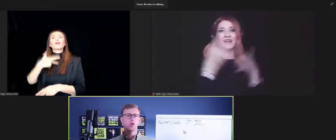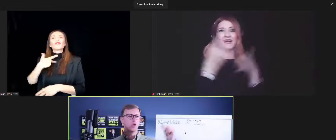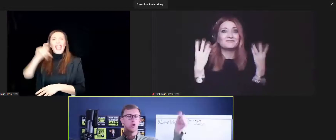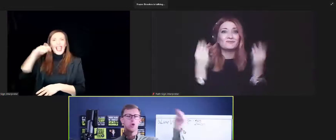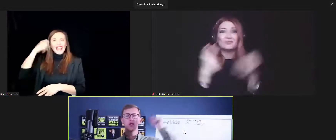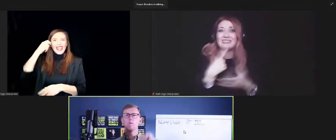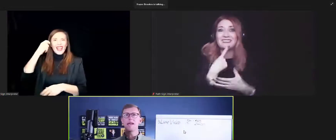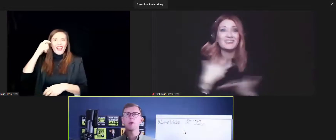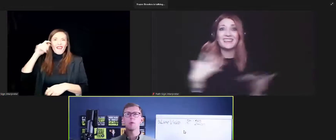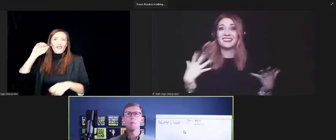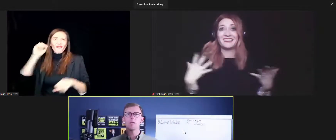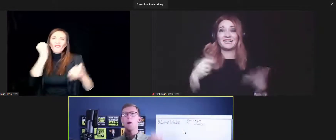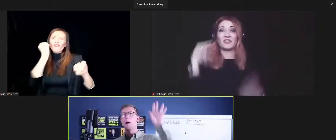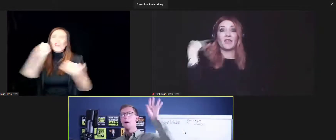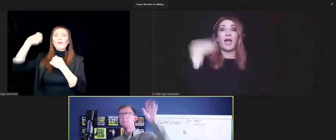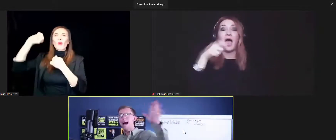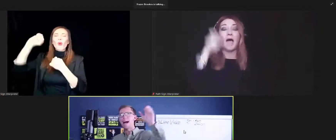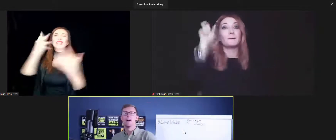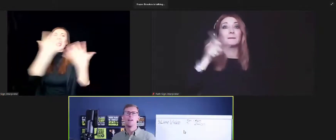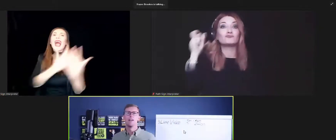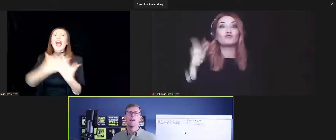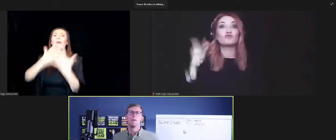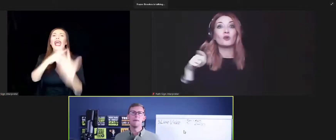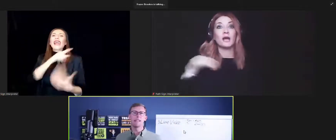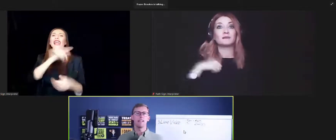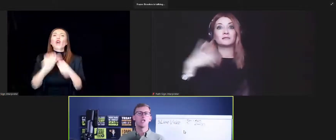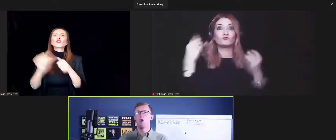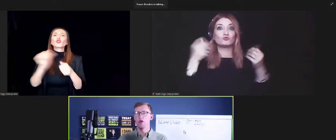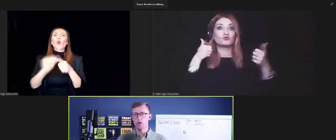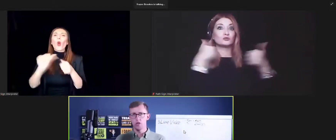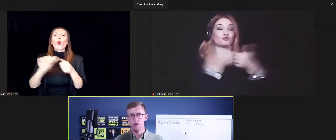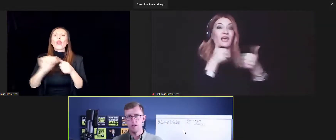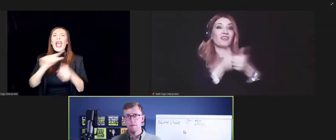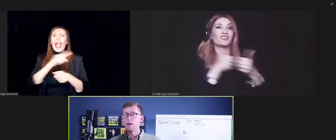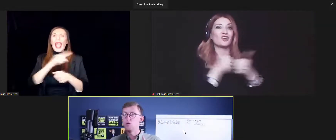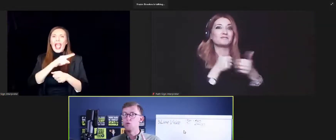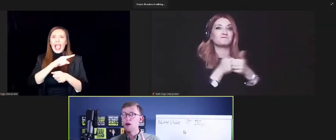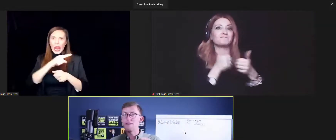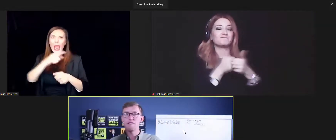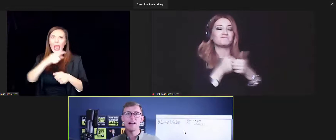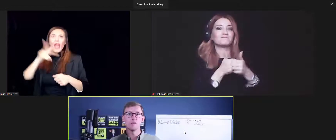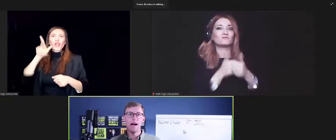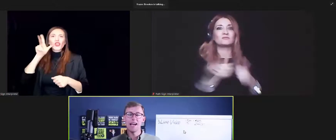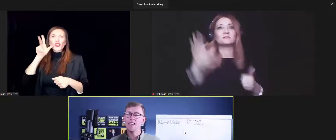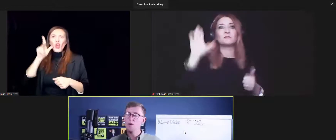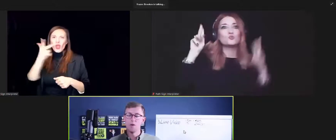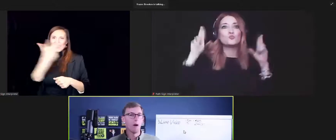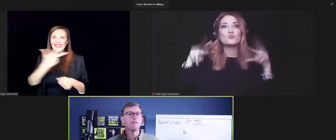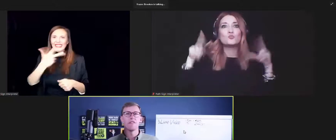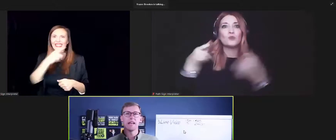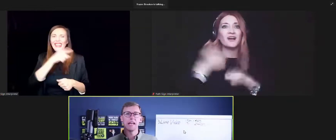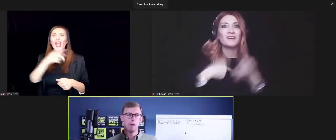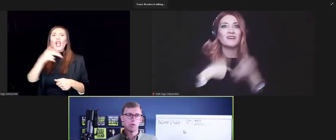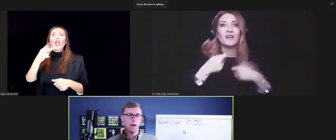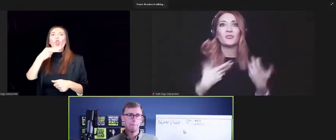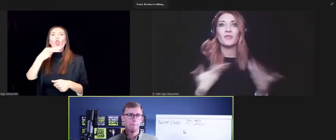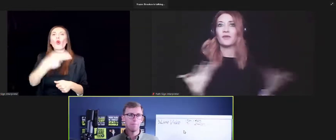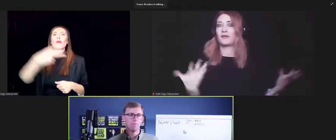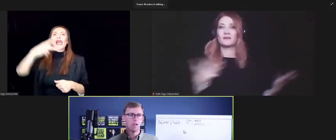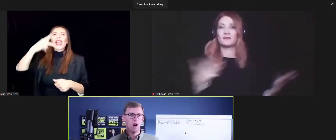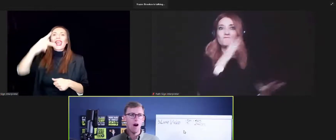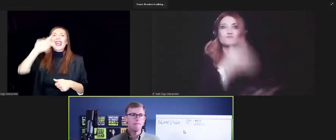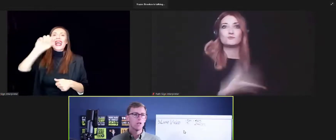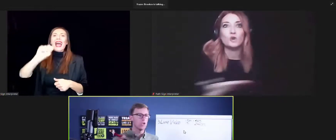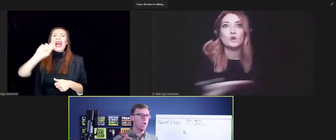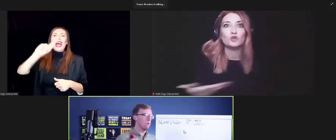fragrance or as soon as the new makeup comes out, bang, millions of orders because raving fans buy without even thinking about it.